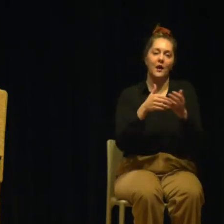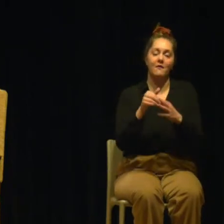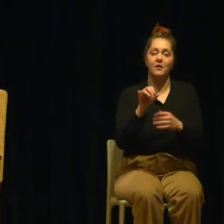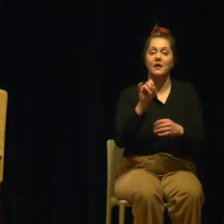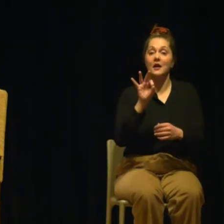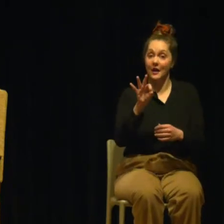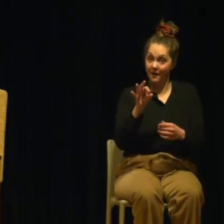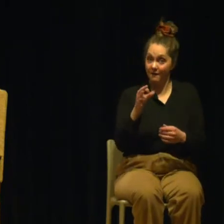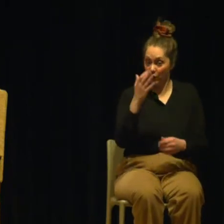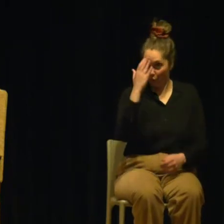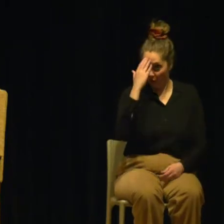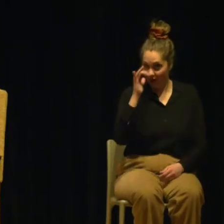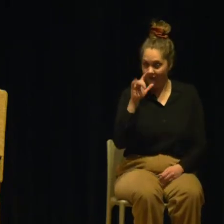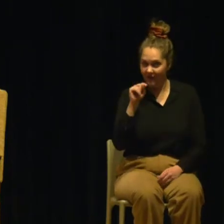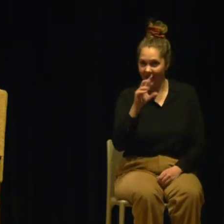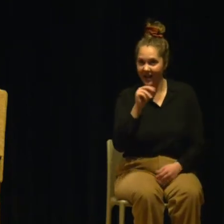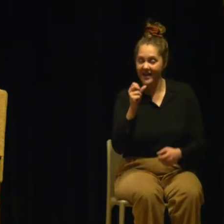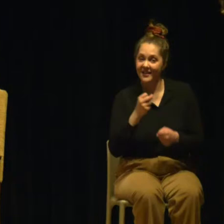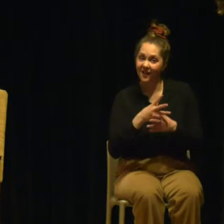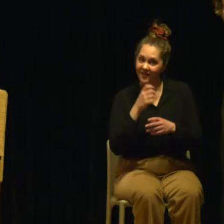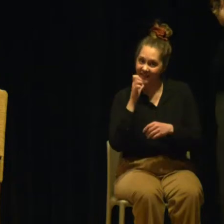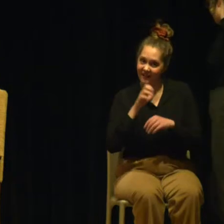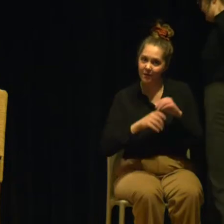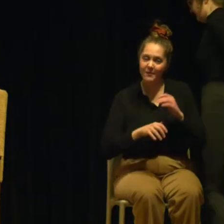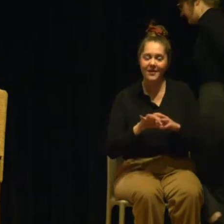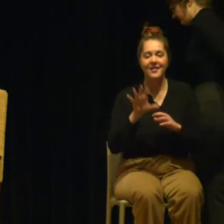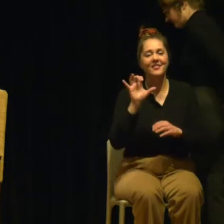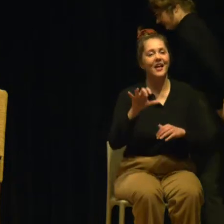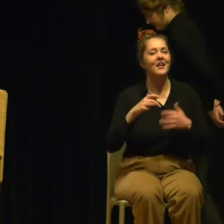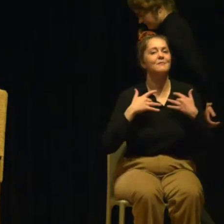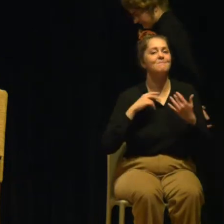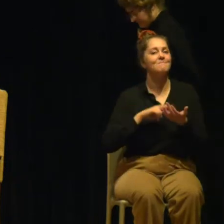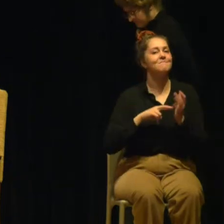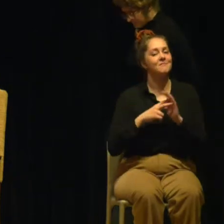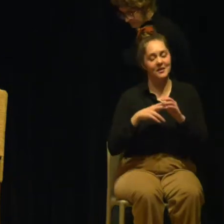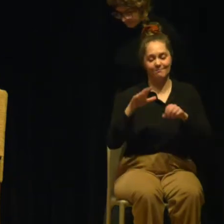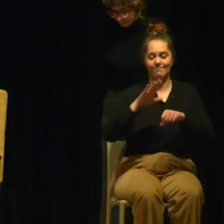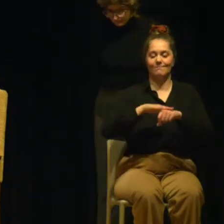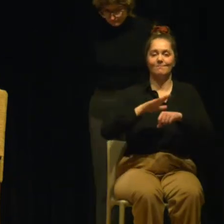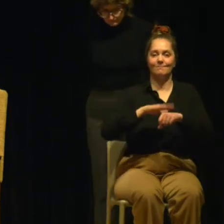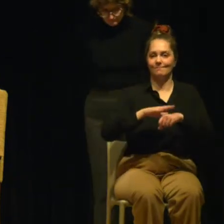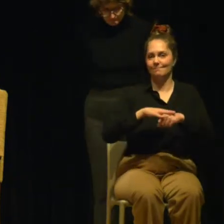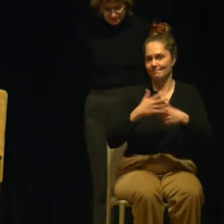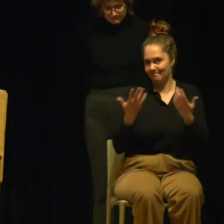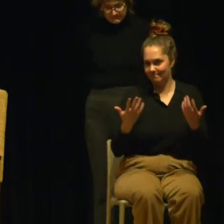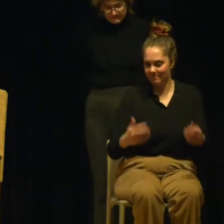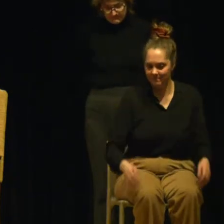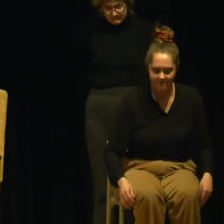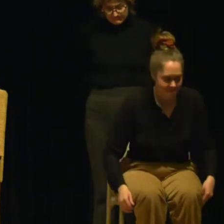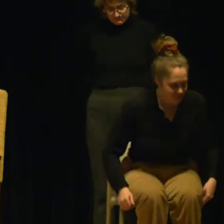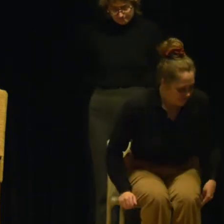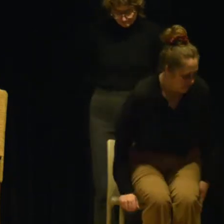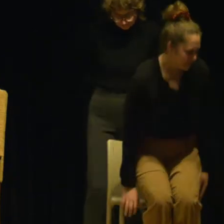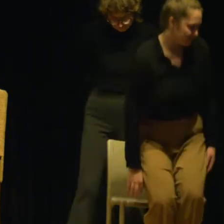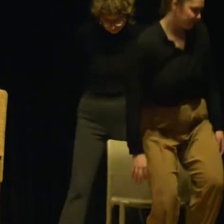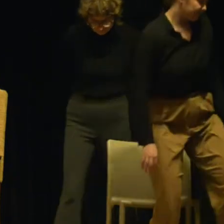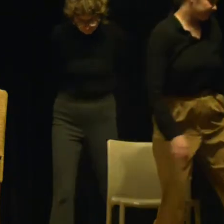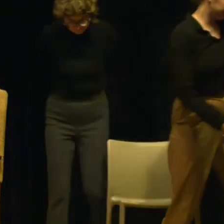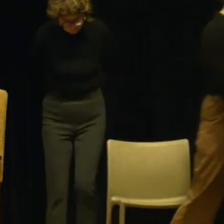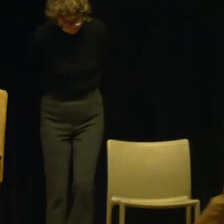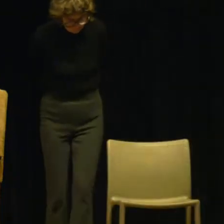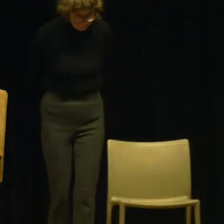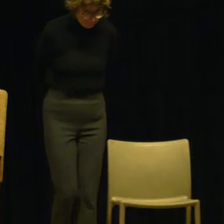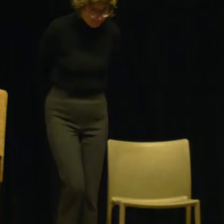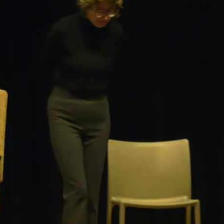you are aware of it and it's causing you discomfort, that's usually a sign or a signal. So don't blunt that sense by just